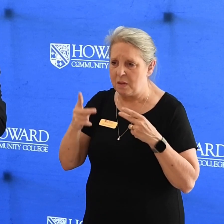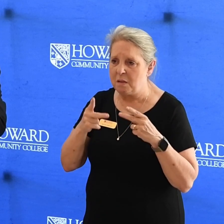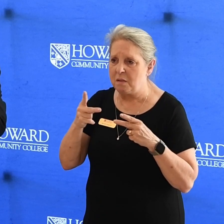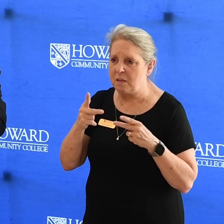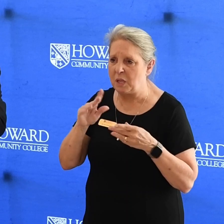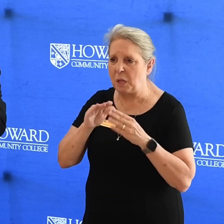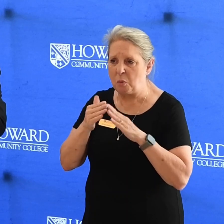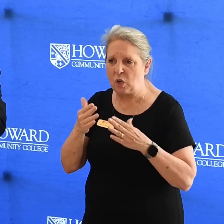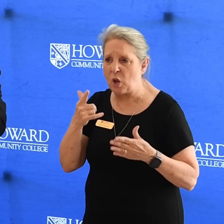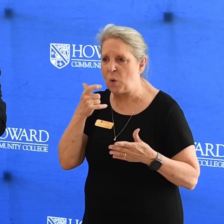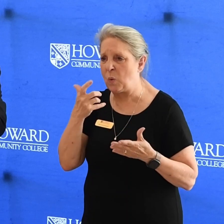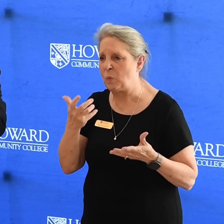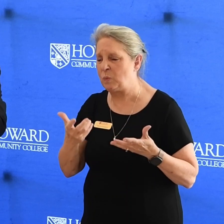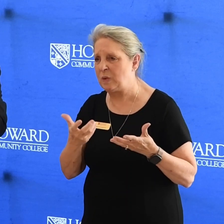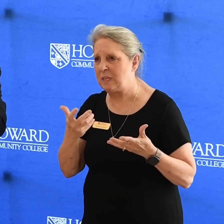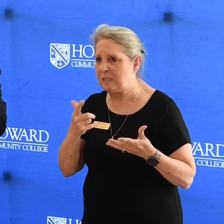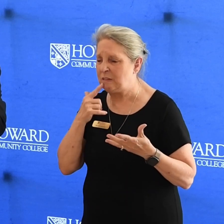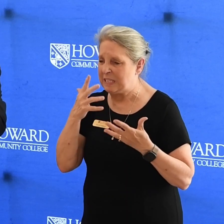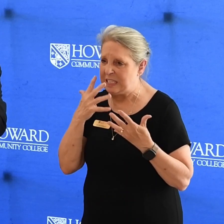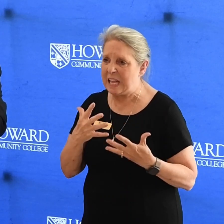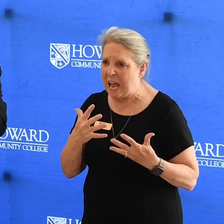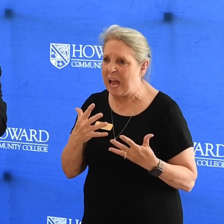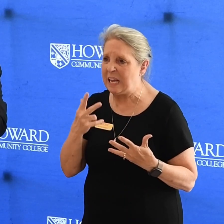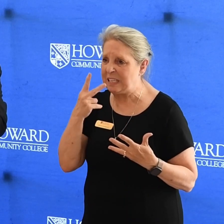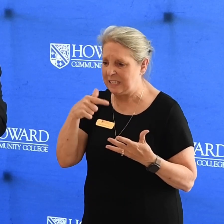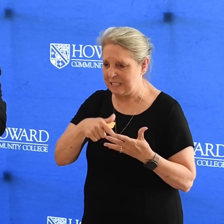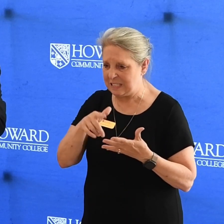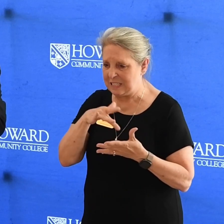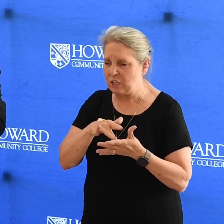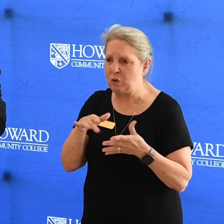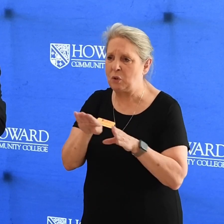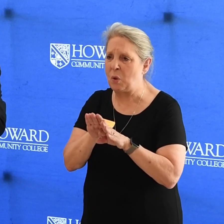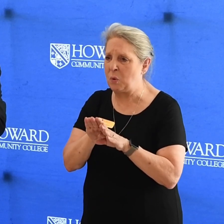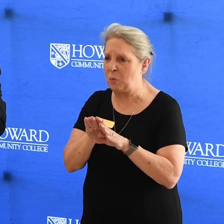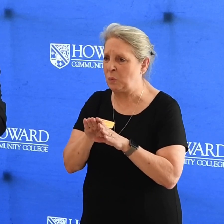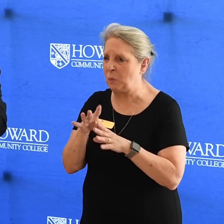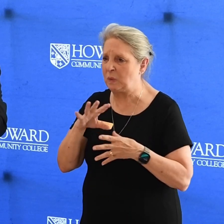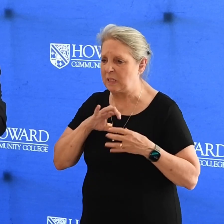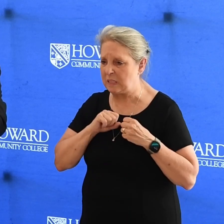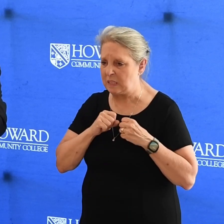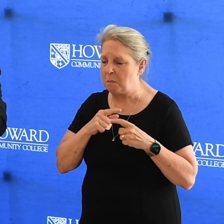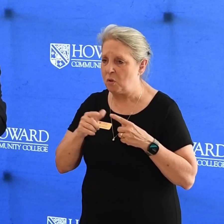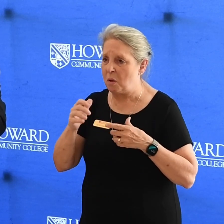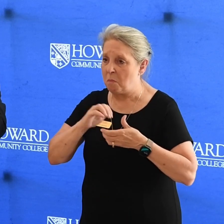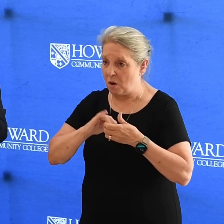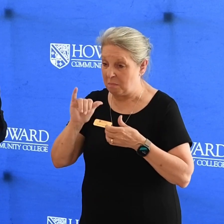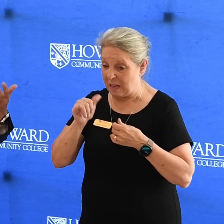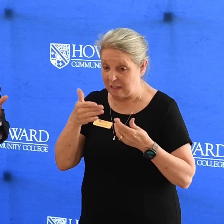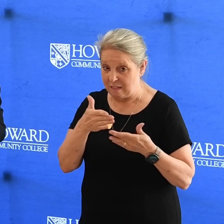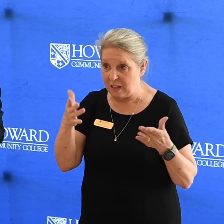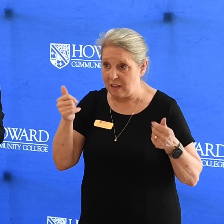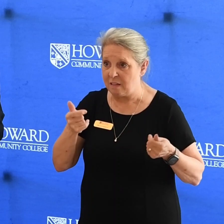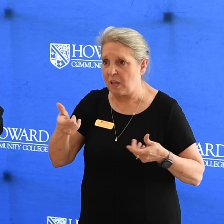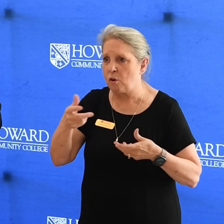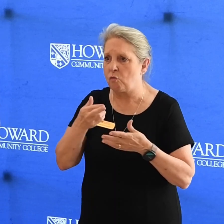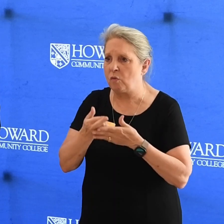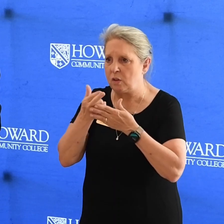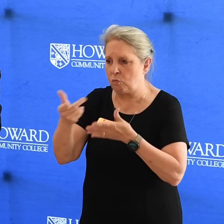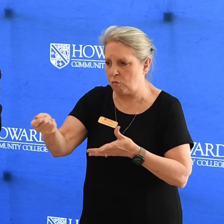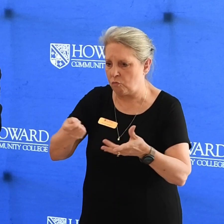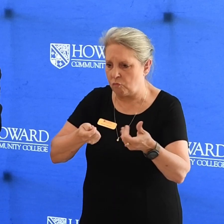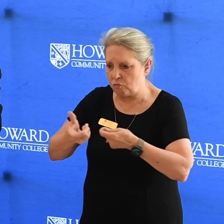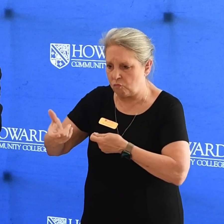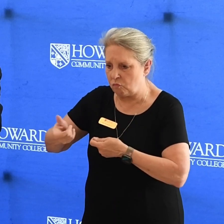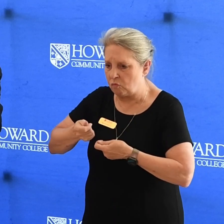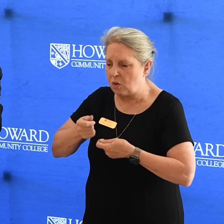who were saddened to see the center close. But through partnerships like this, being able to pull resources together, to